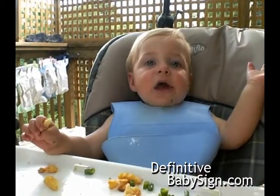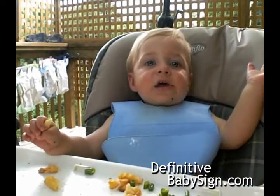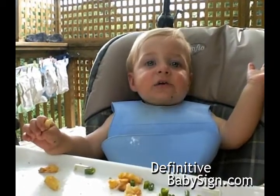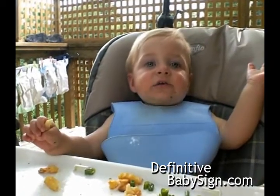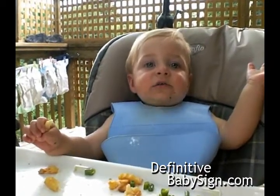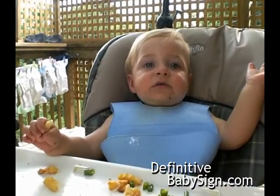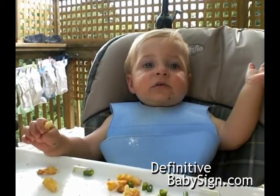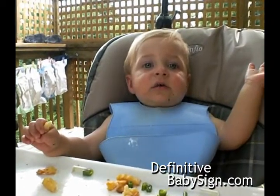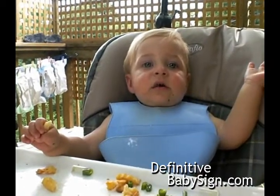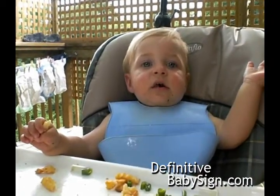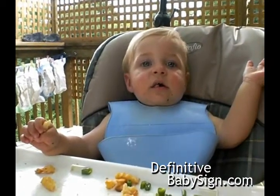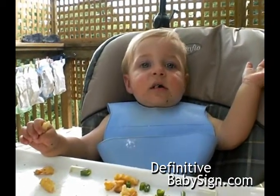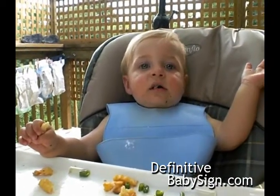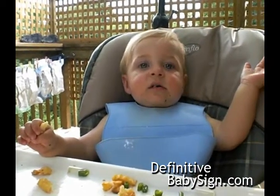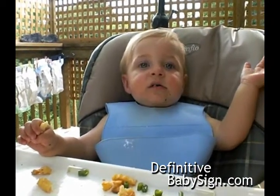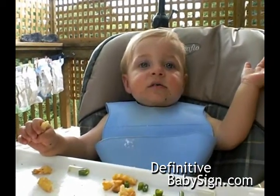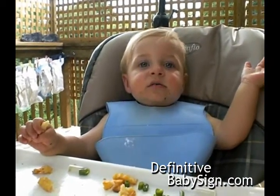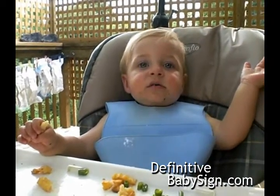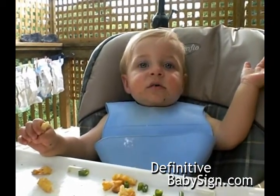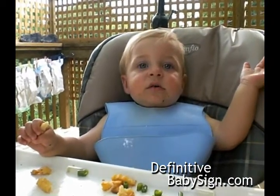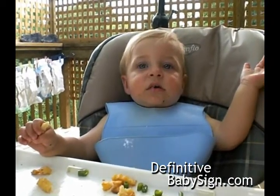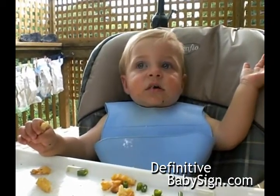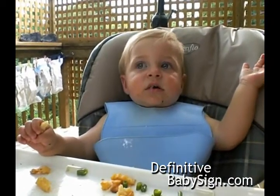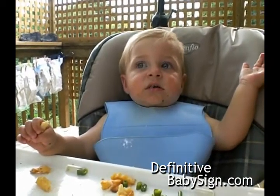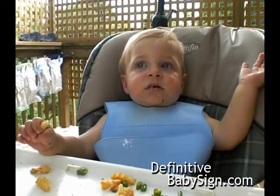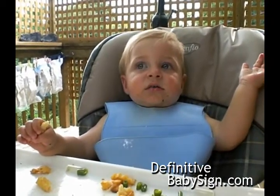Do all done. Say Dad, all done.